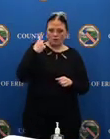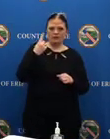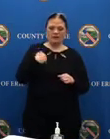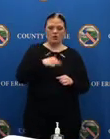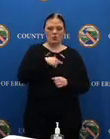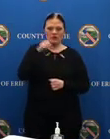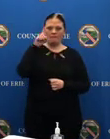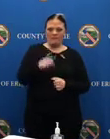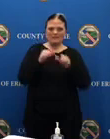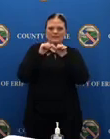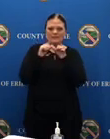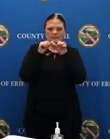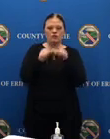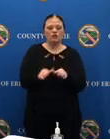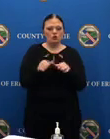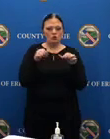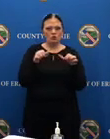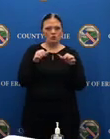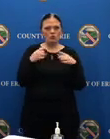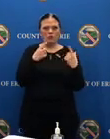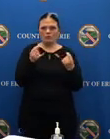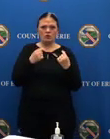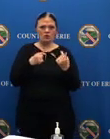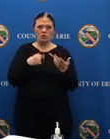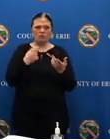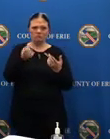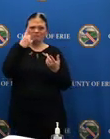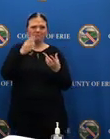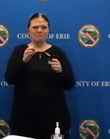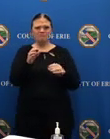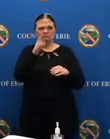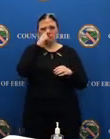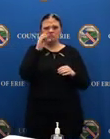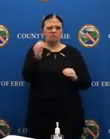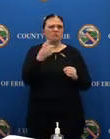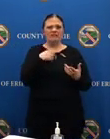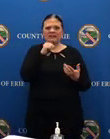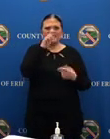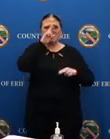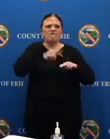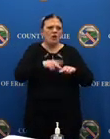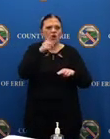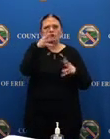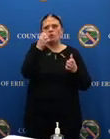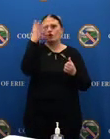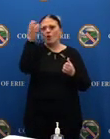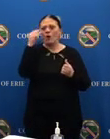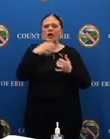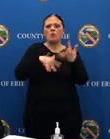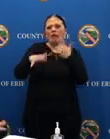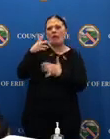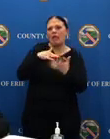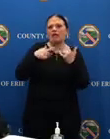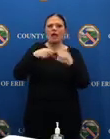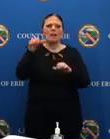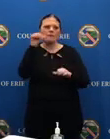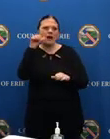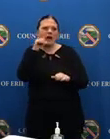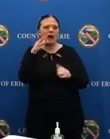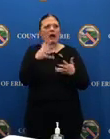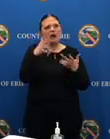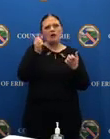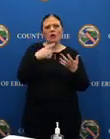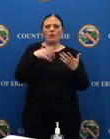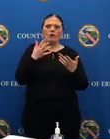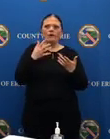we need to continue with what we've been doing. It's no fun. I know you want to go out there, you want to go hang out with your buddies at the bar, you want to go get the kids' little